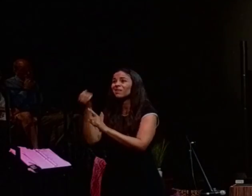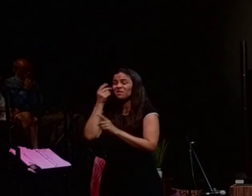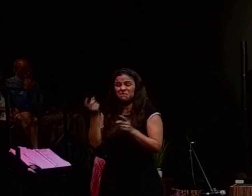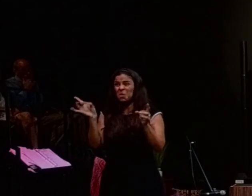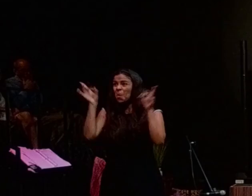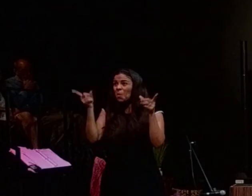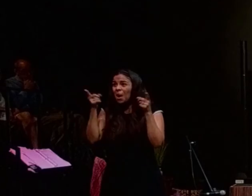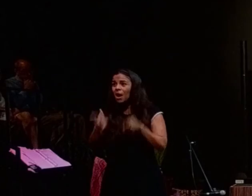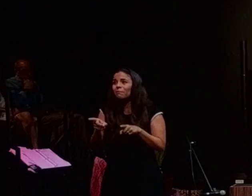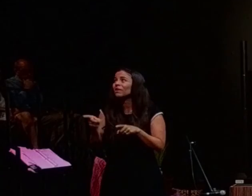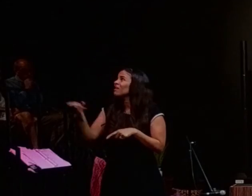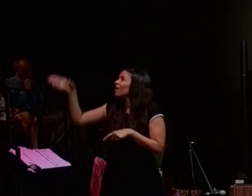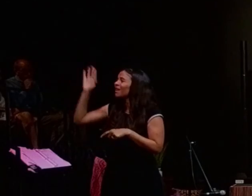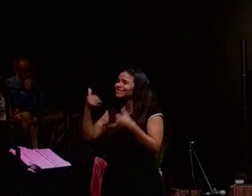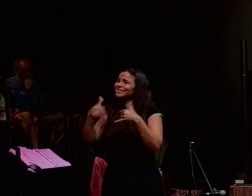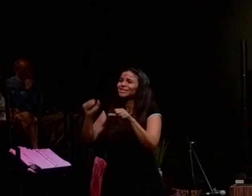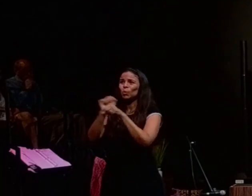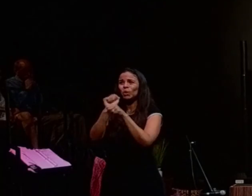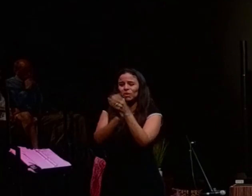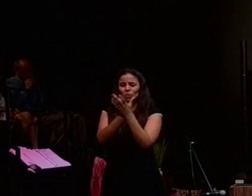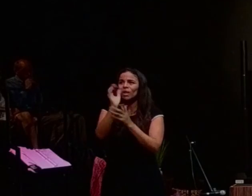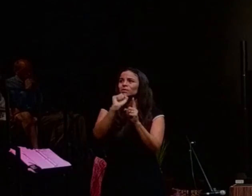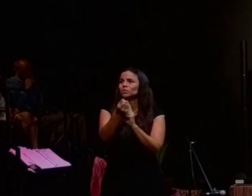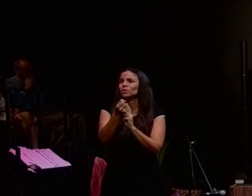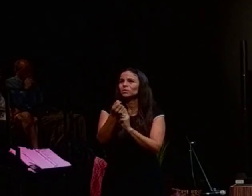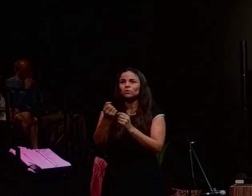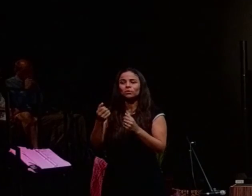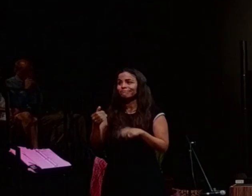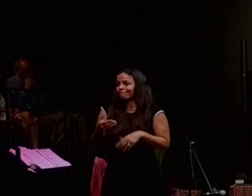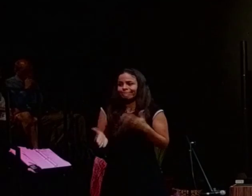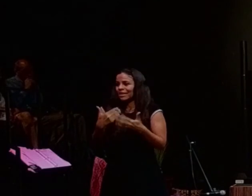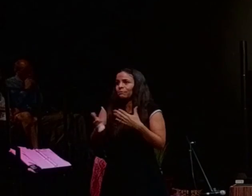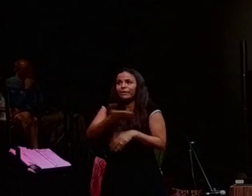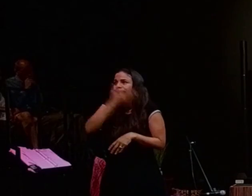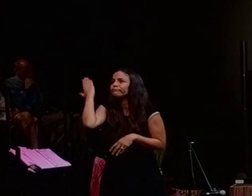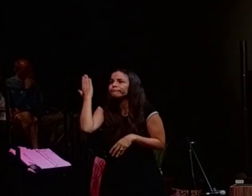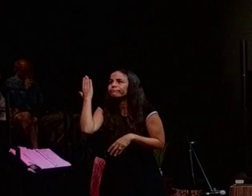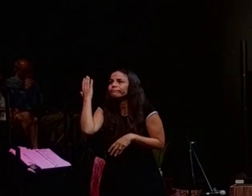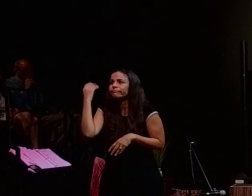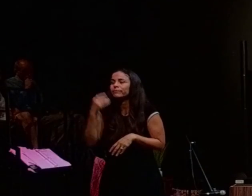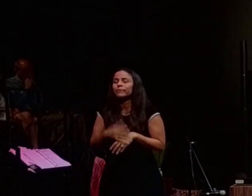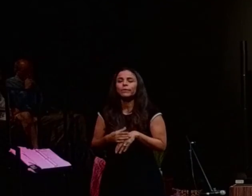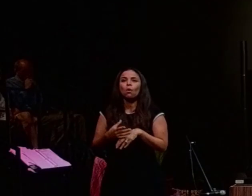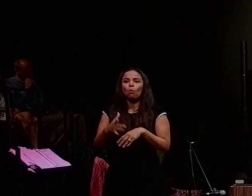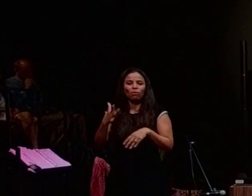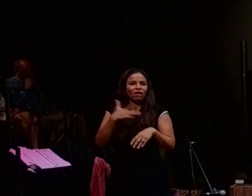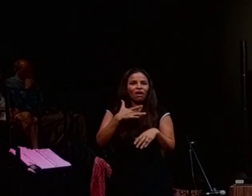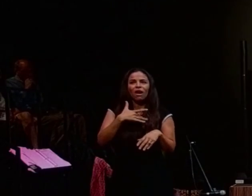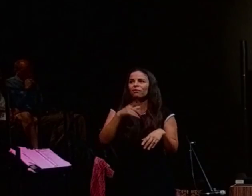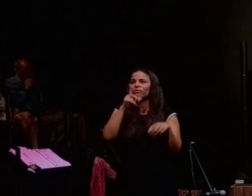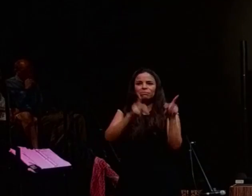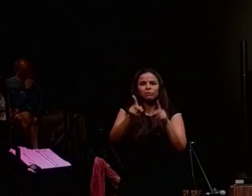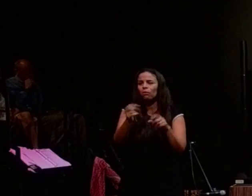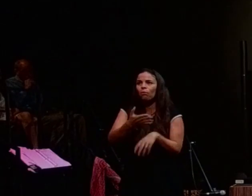still working. God is still going to work even if we don't see it, even if we're not, you know, maybe just be in the hearts of the people who responded, maybe just